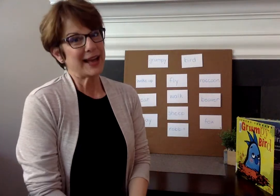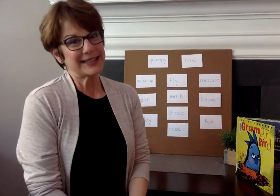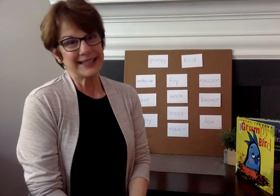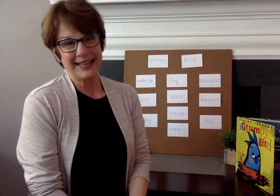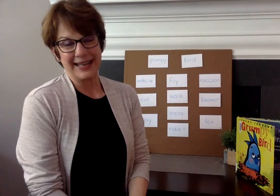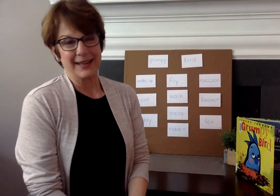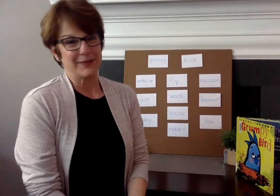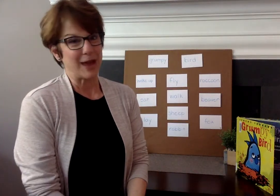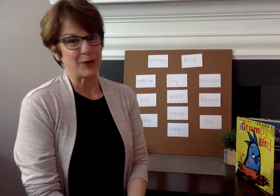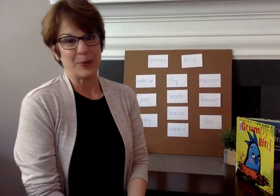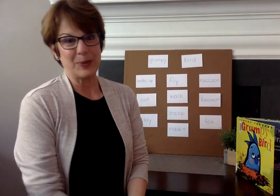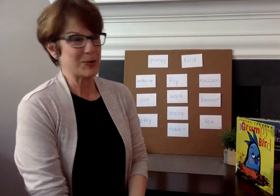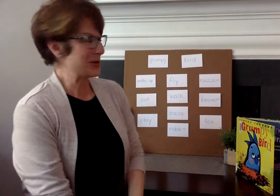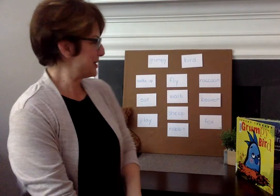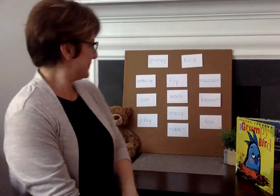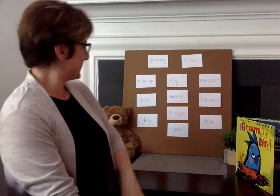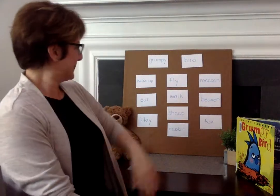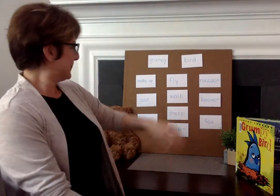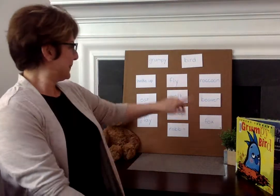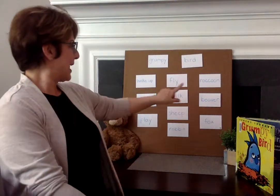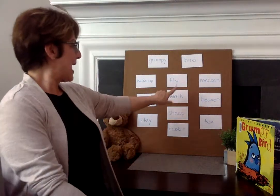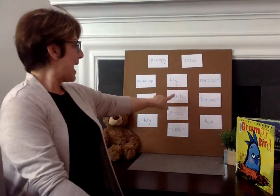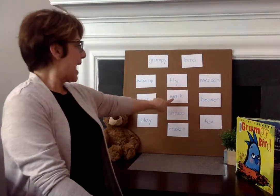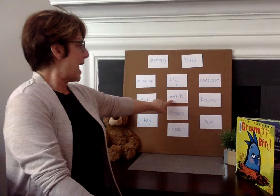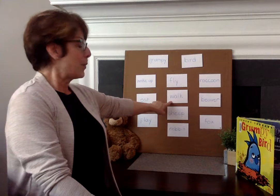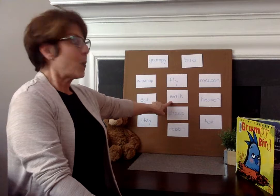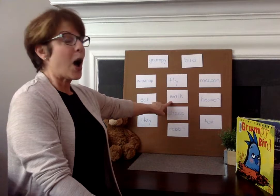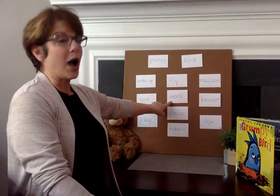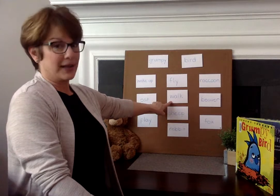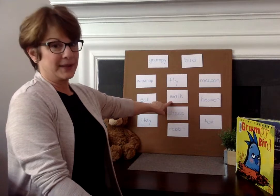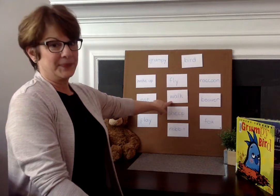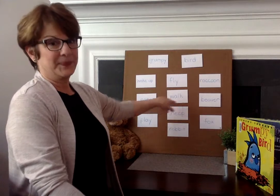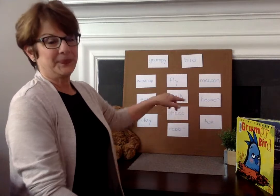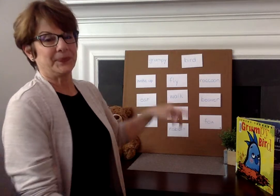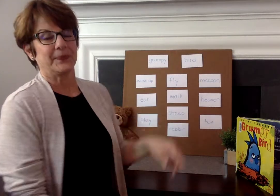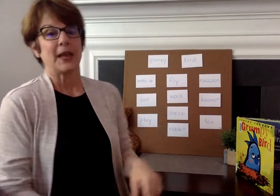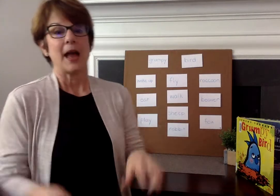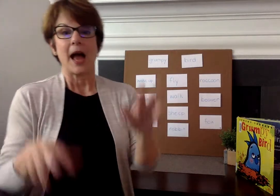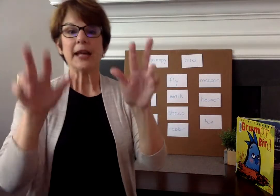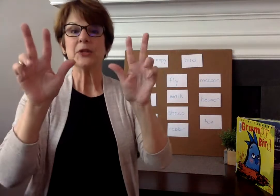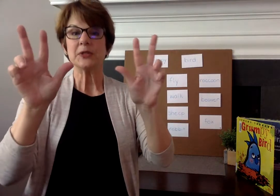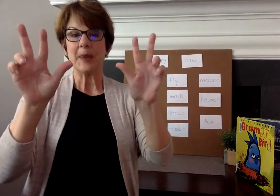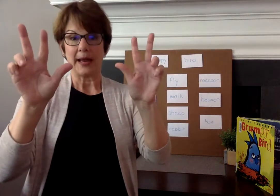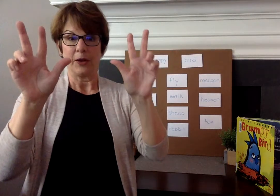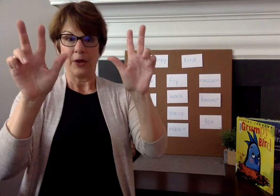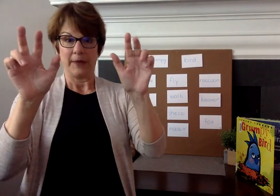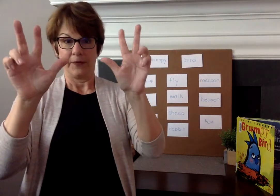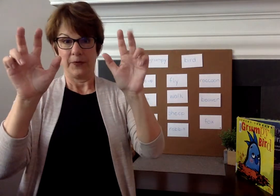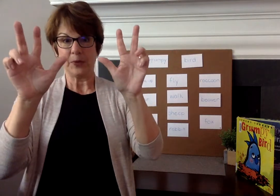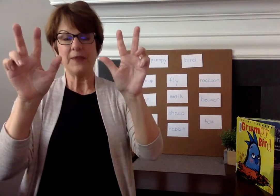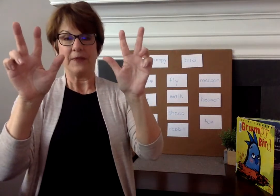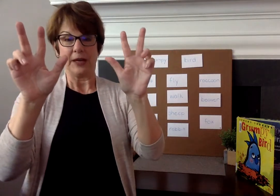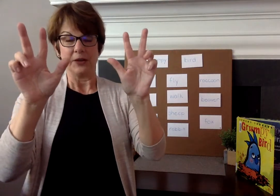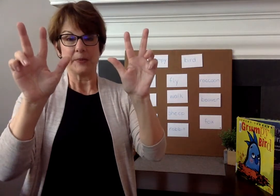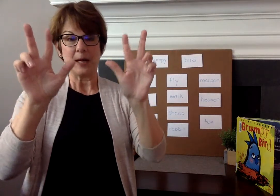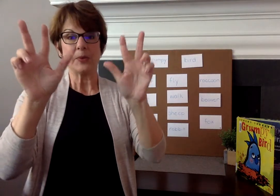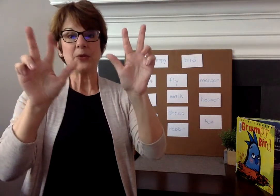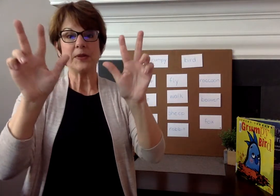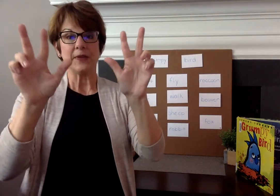did he, that grumpy bird? And walk. I use my 3 fingers, my number 3